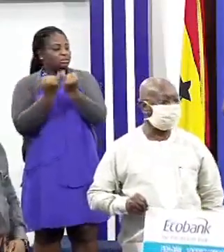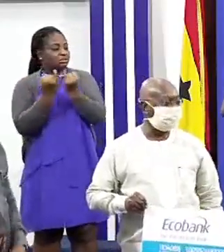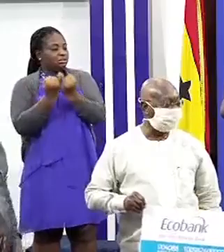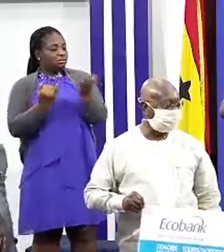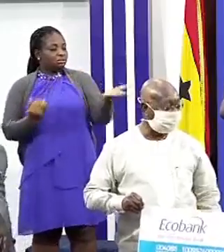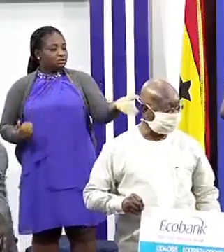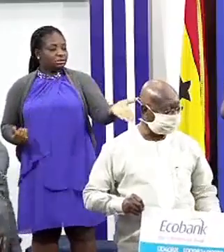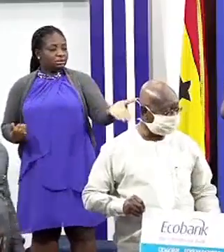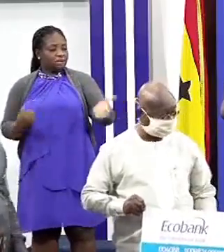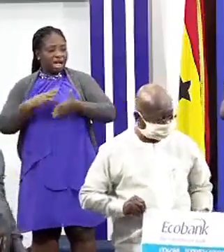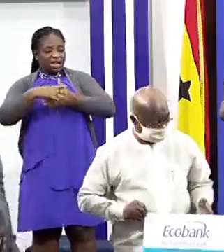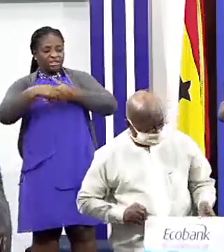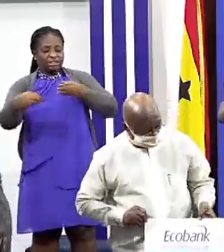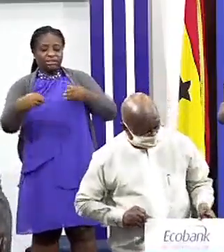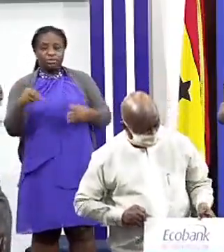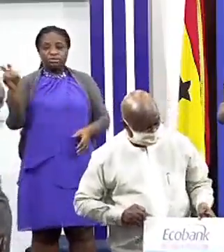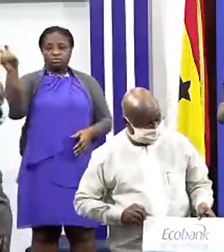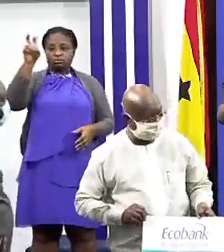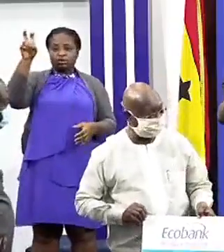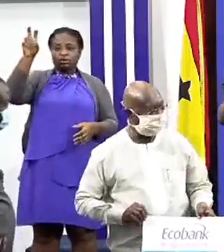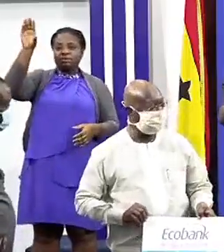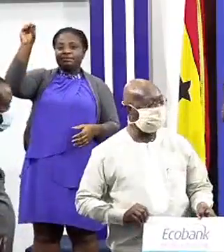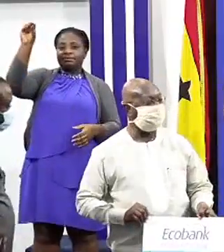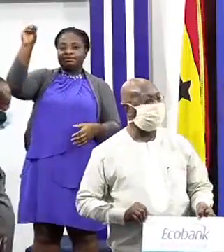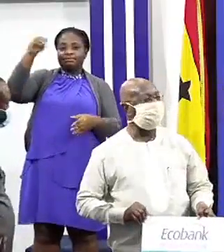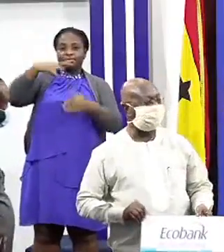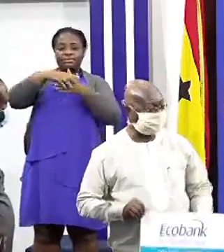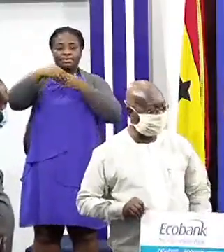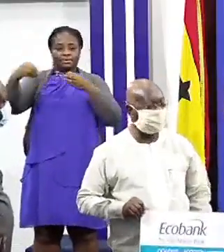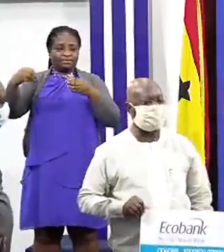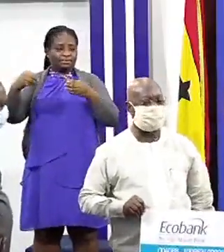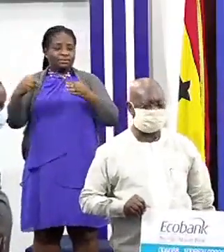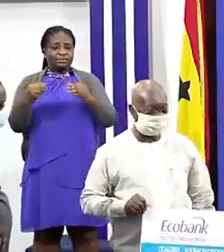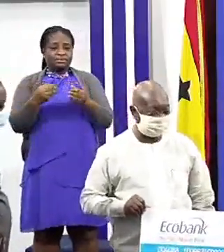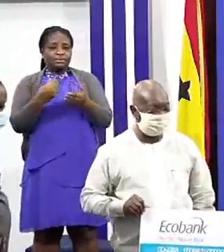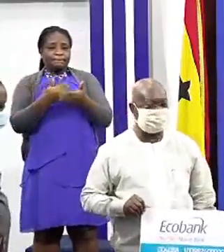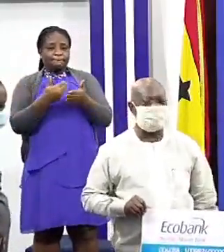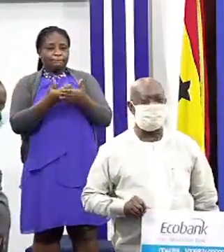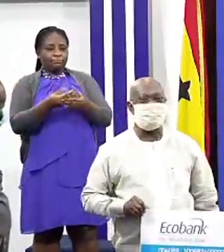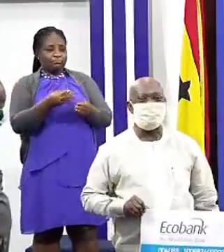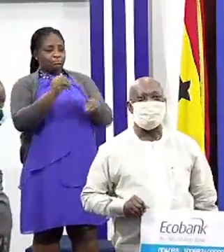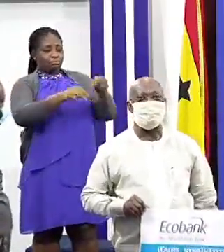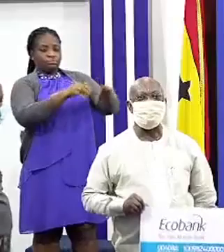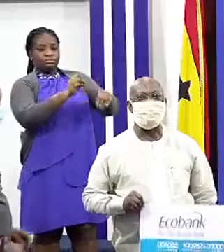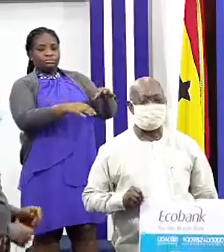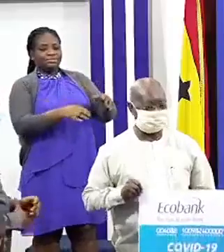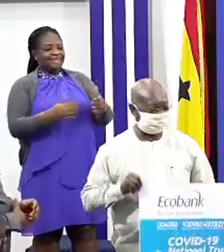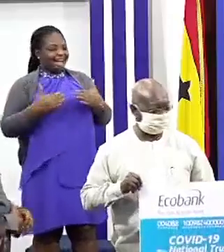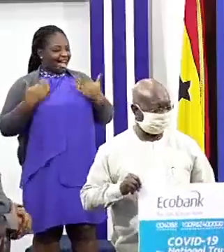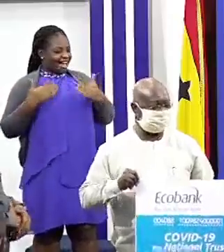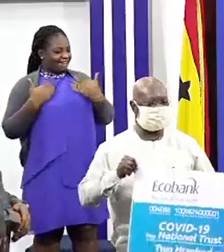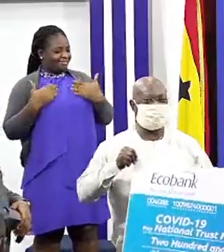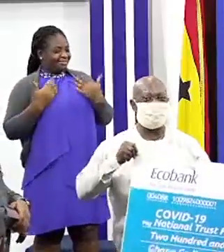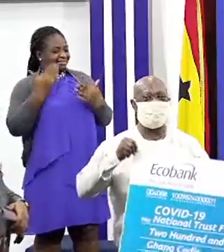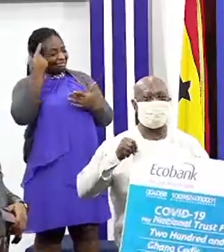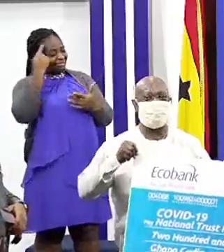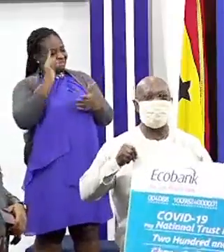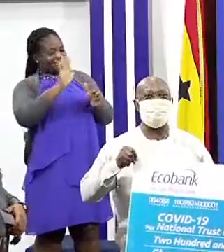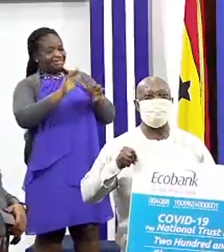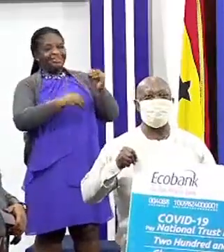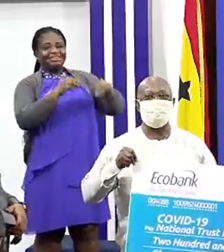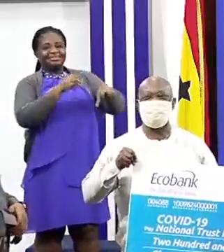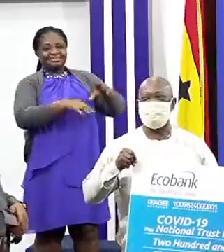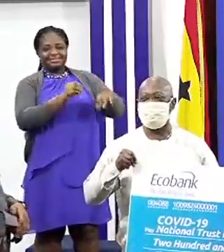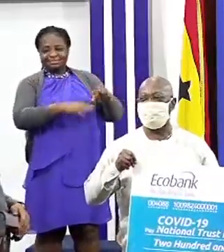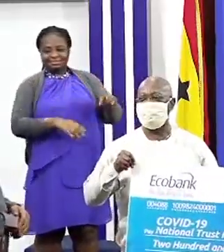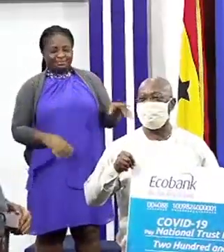this is a check of how much? 250,000. Oh, wow, 250,000 CDs. And we are very grateful for this contribution